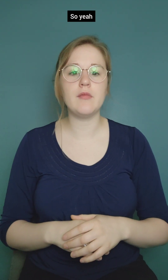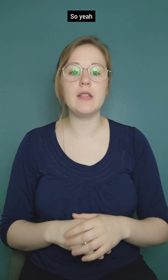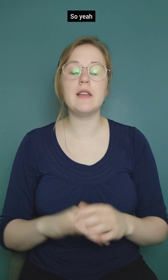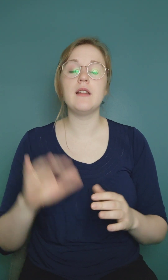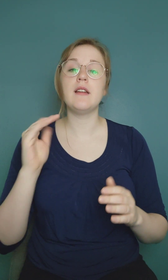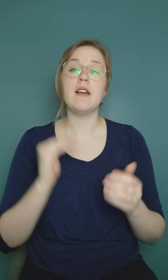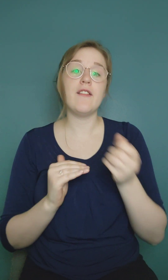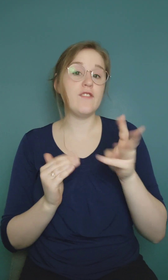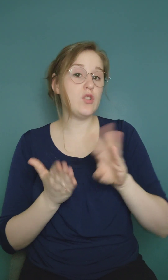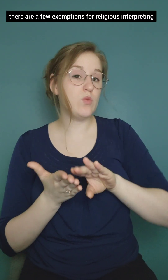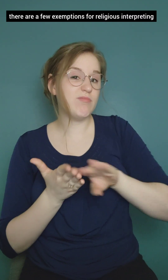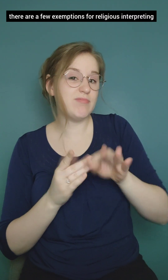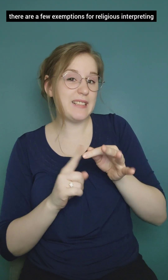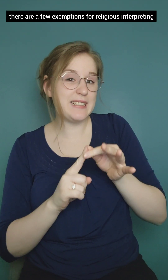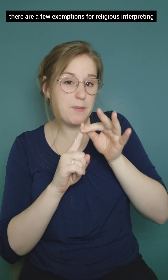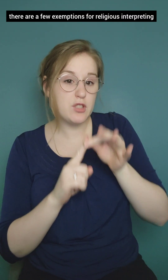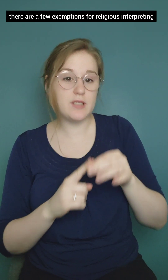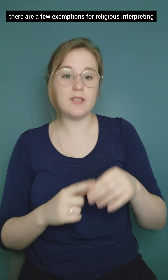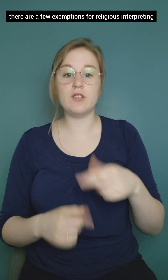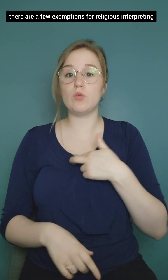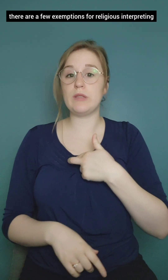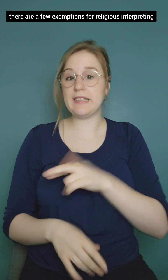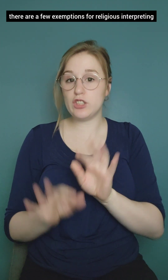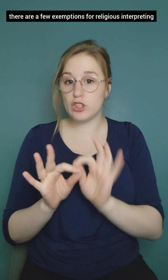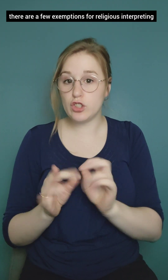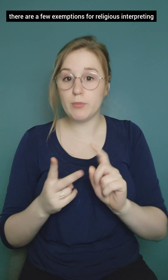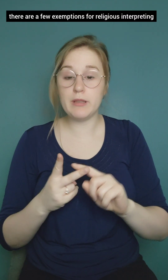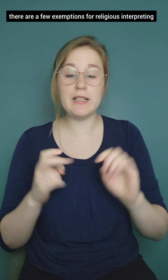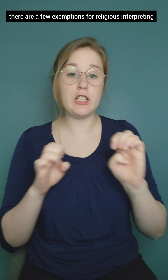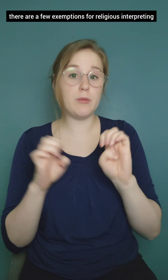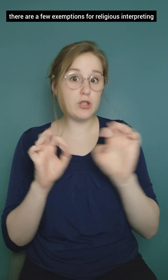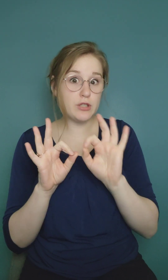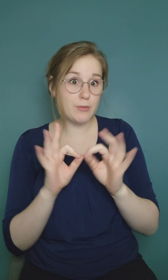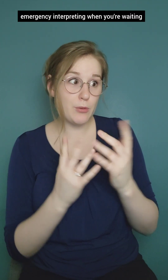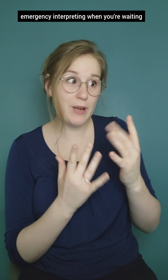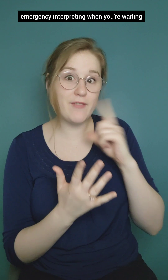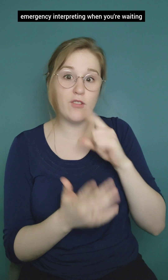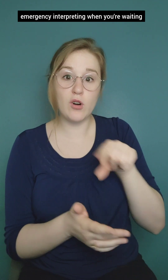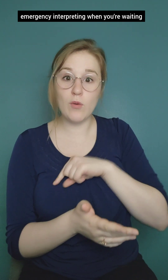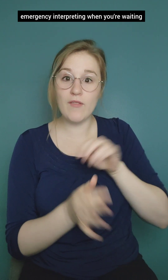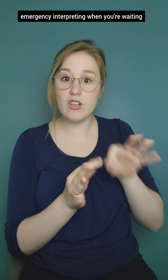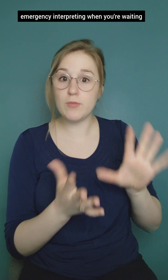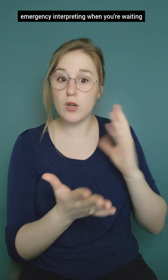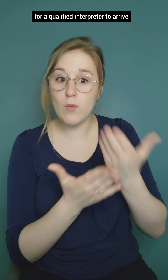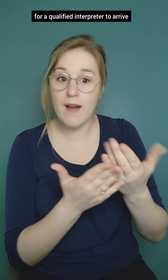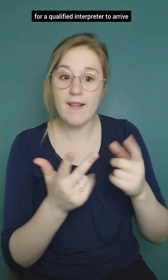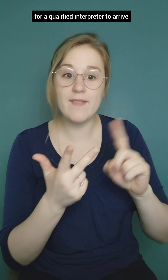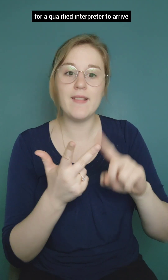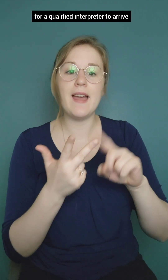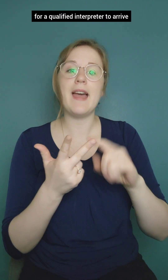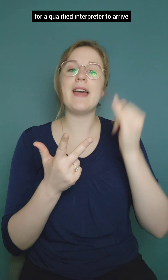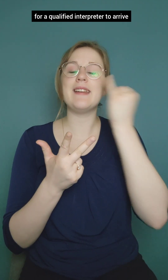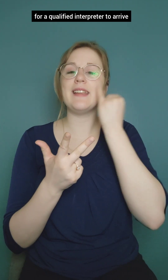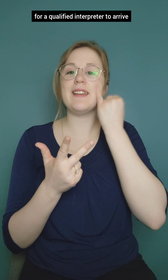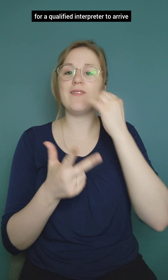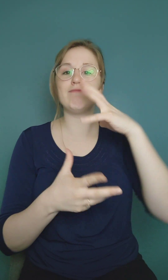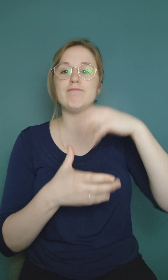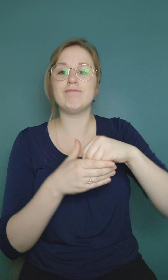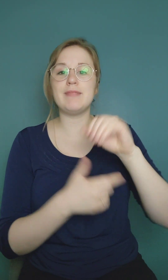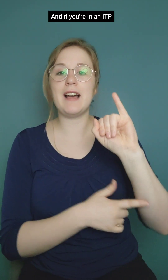yeah. There are a few exemptions for religious interpreting, emergency interpreting when you're waiting for a qualified interpreter to arrive, and if you're